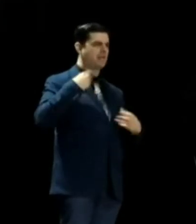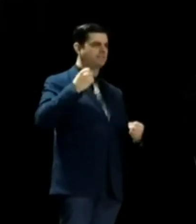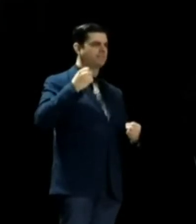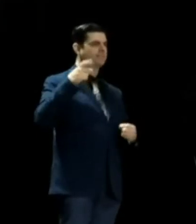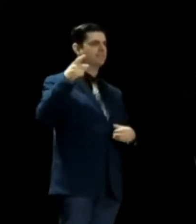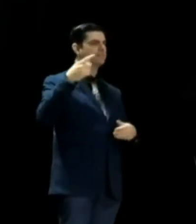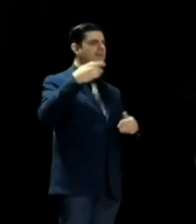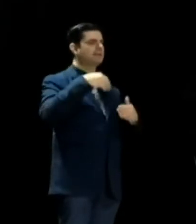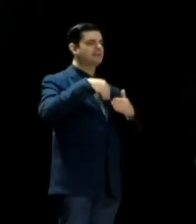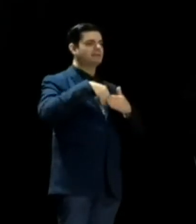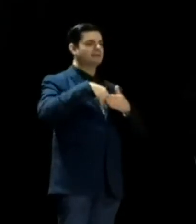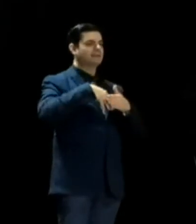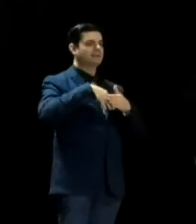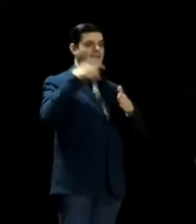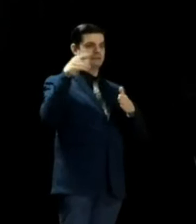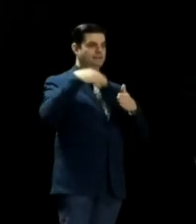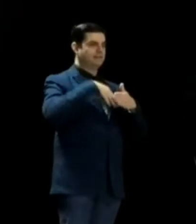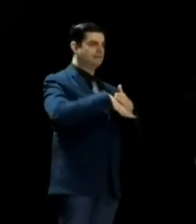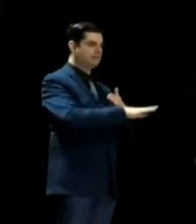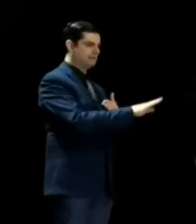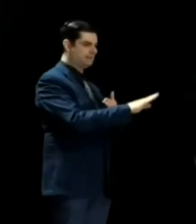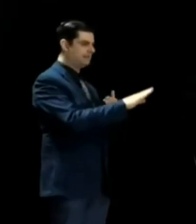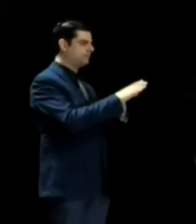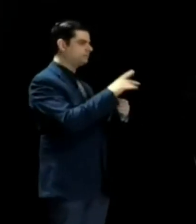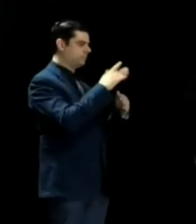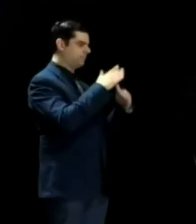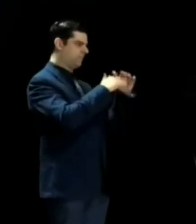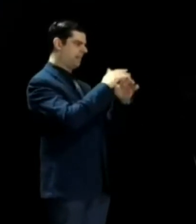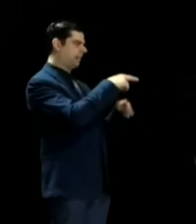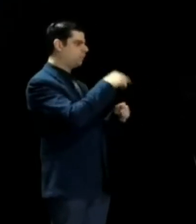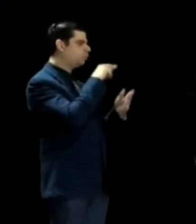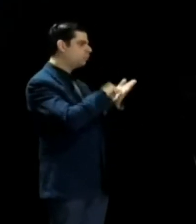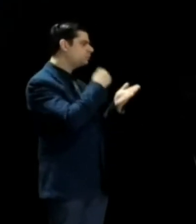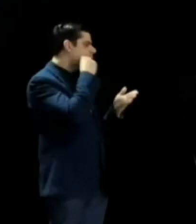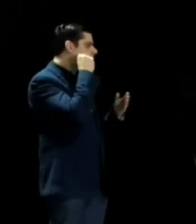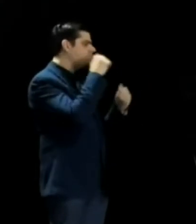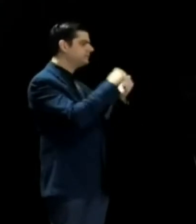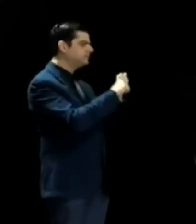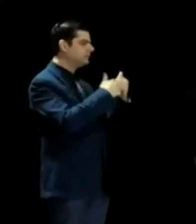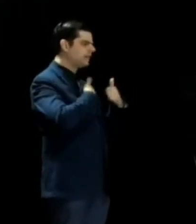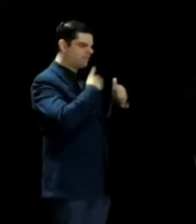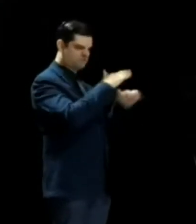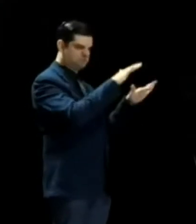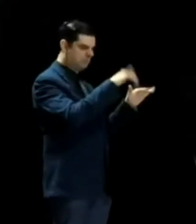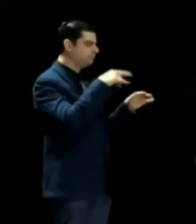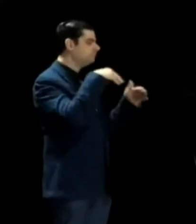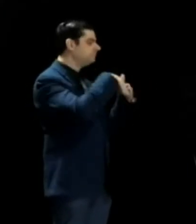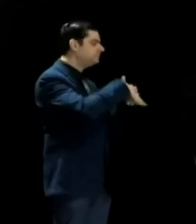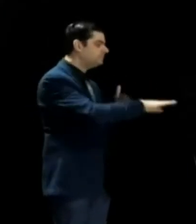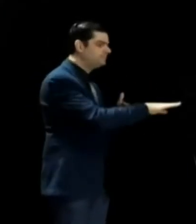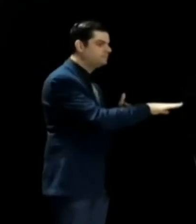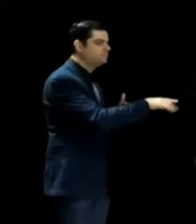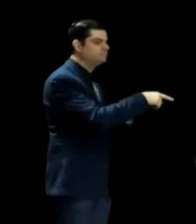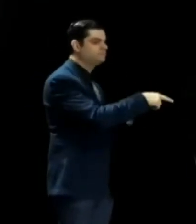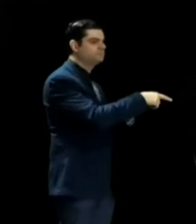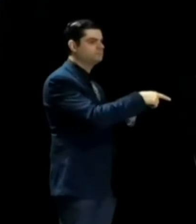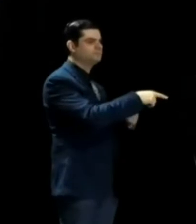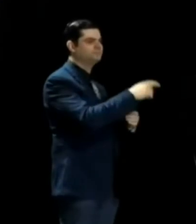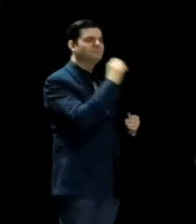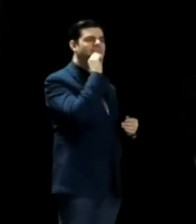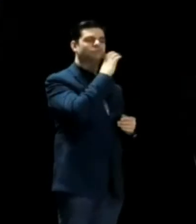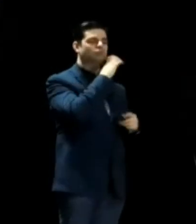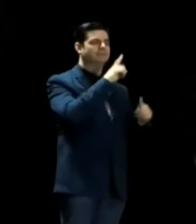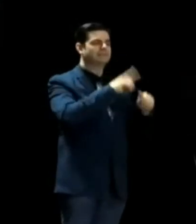living senior centers, and we're going to go right to the seniors who aren't mobile, and we're going to test. We're going to test the